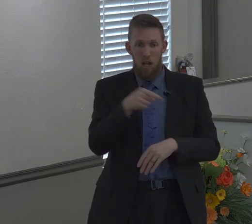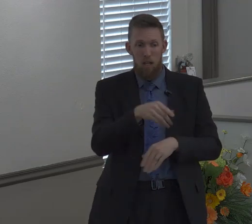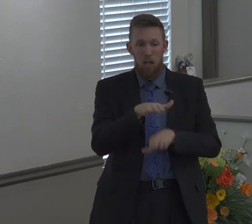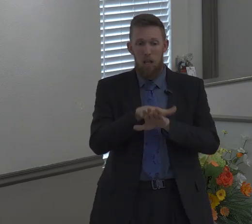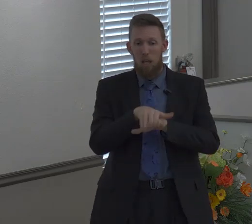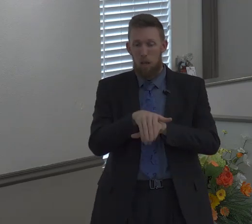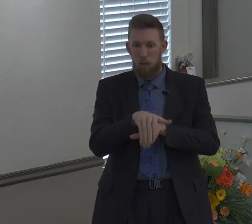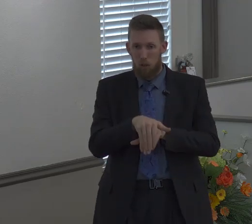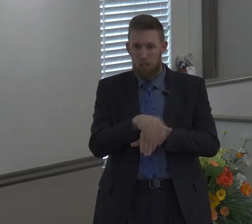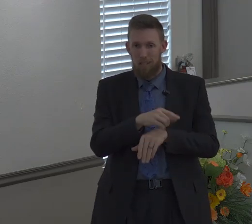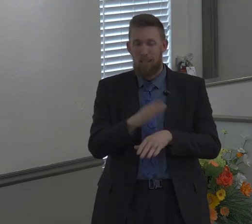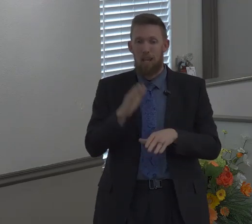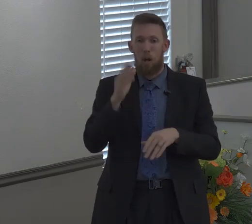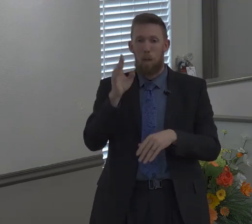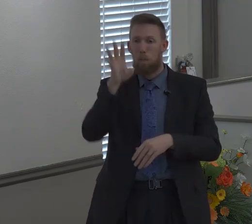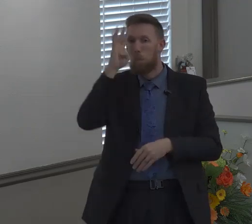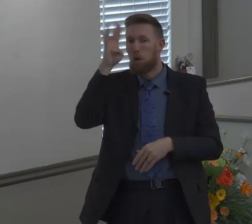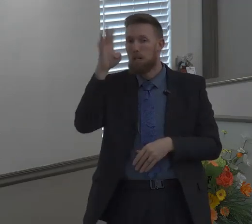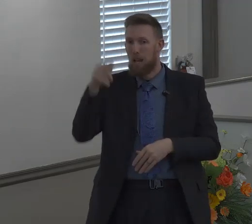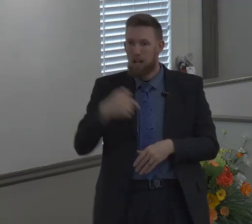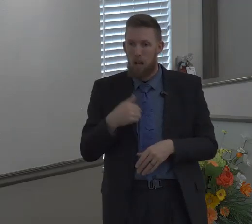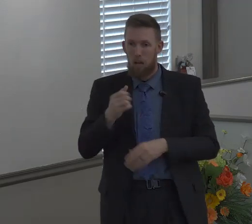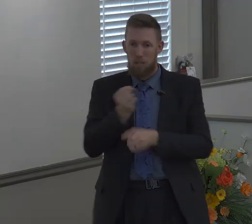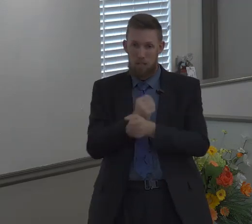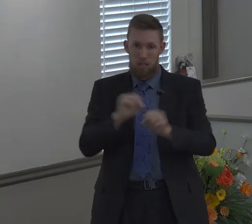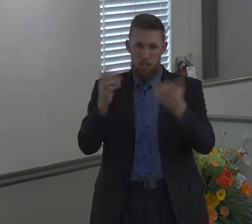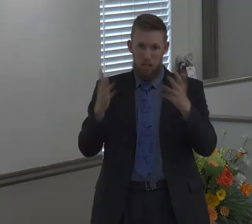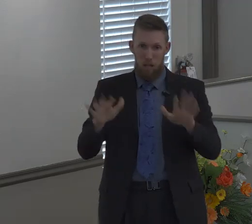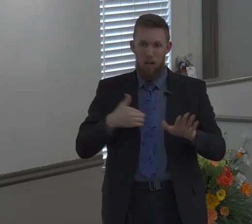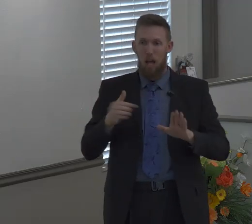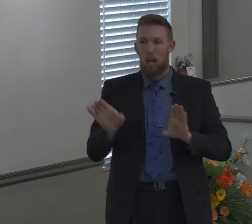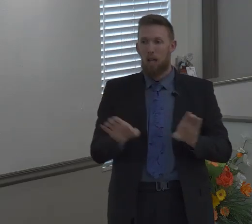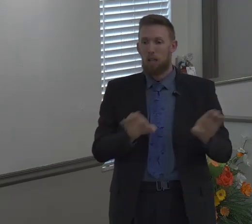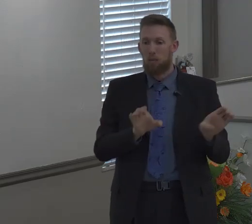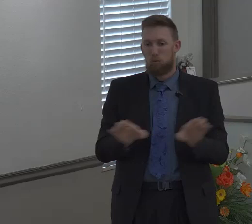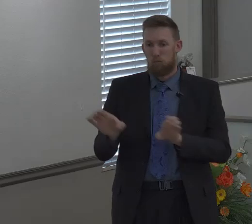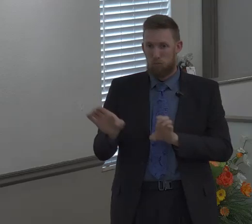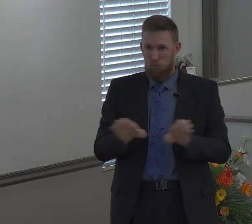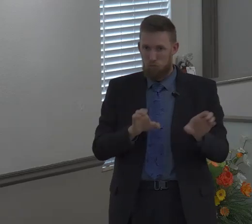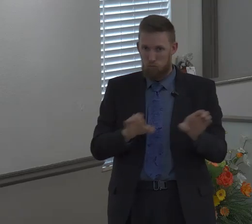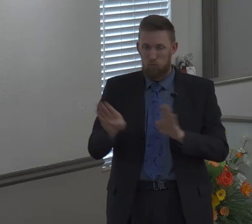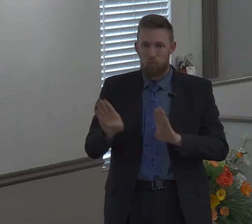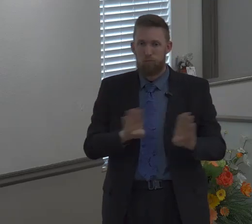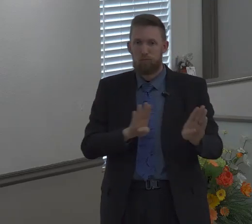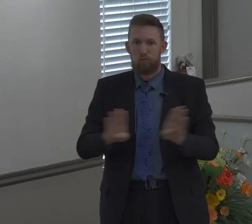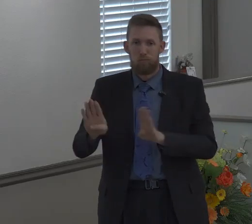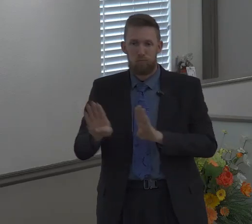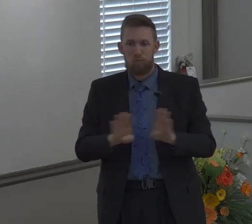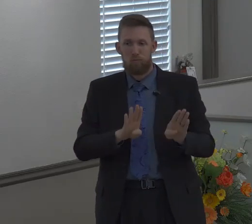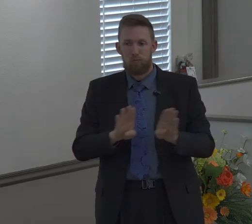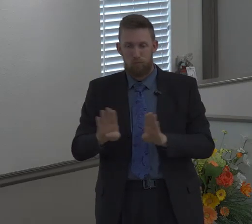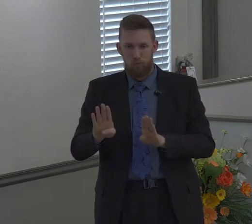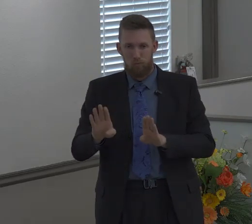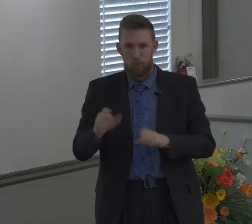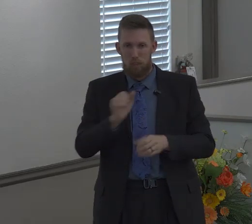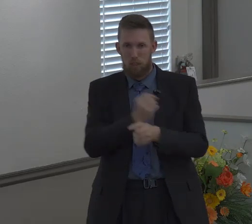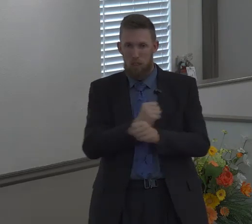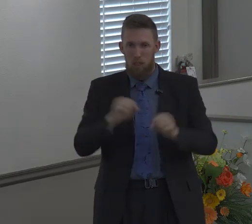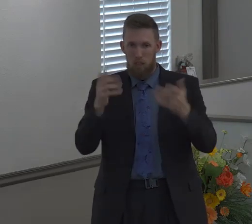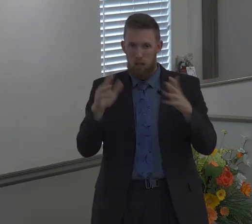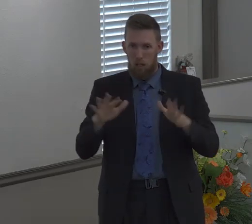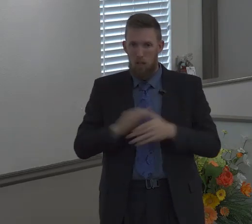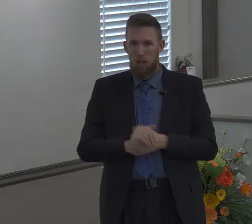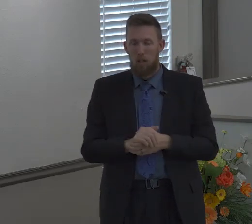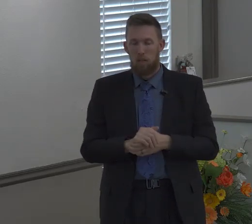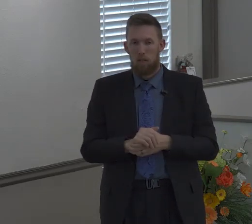who hypocritically pretended to be saved. They weren't really saved. Listen, 2